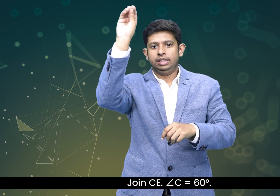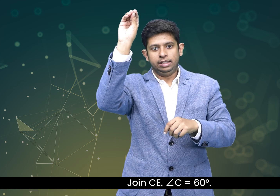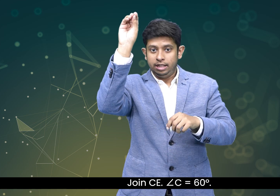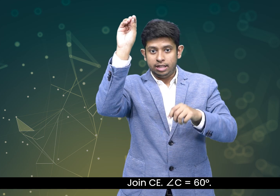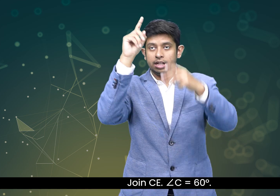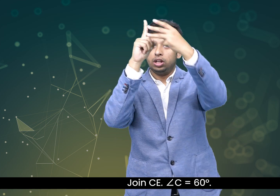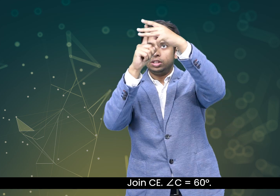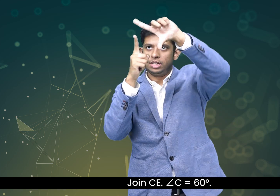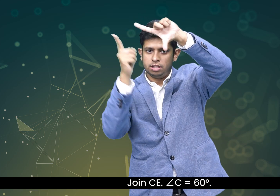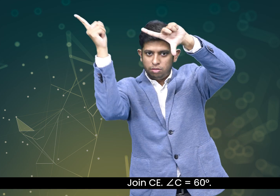Join CE.